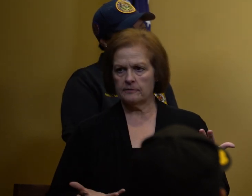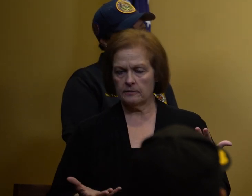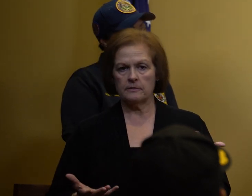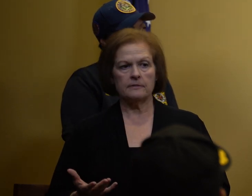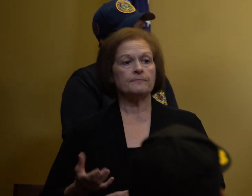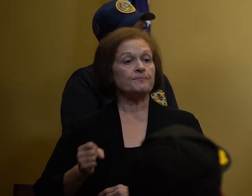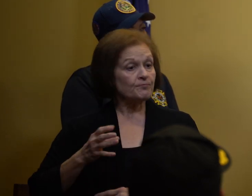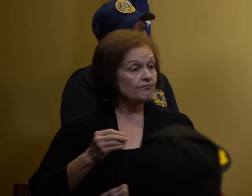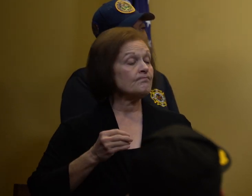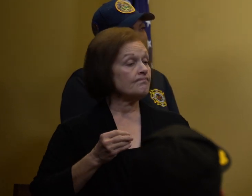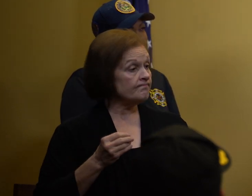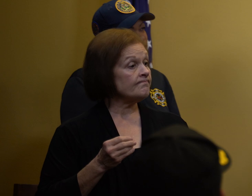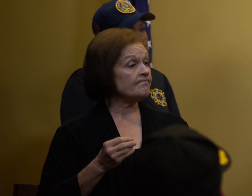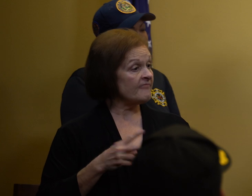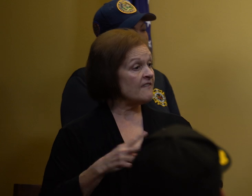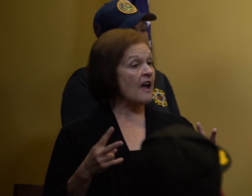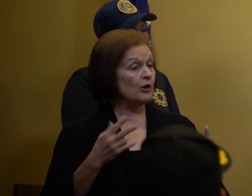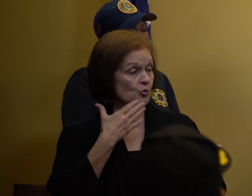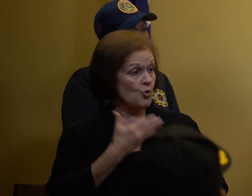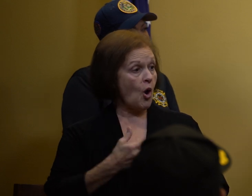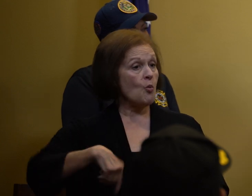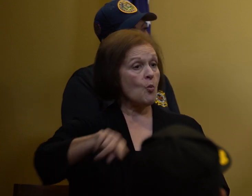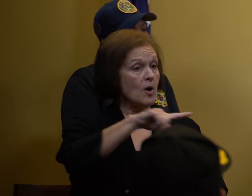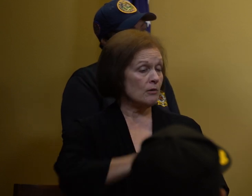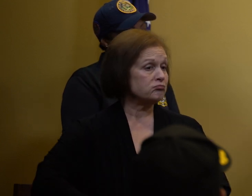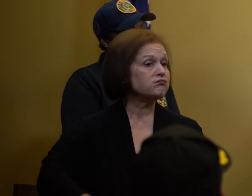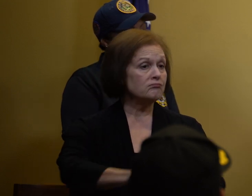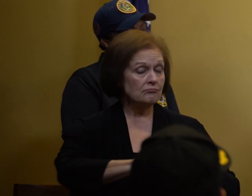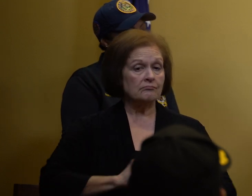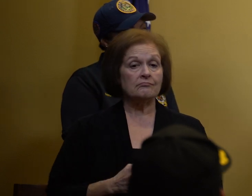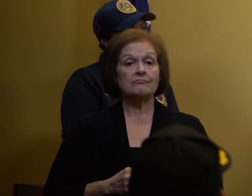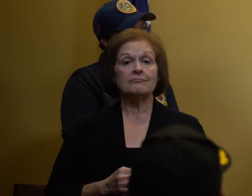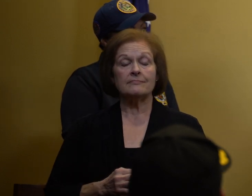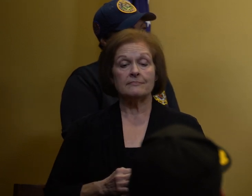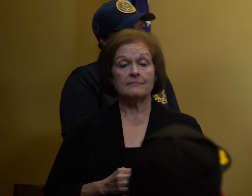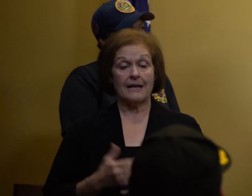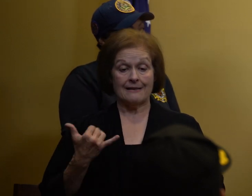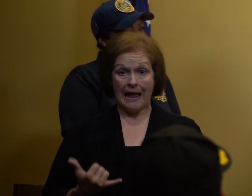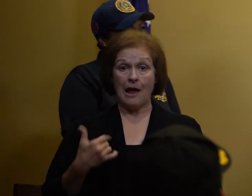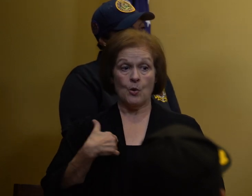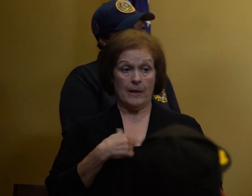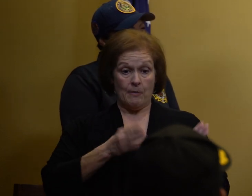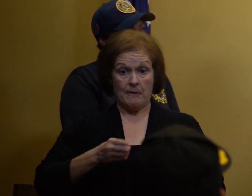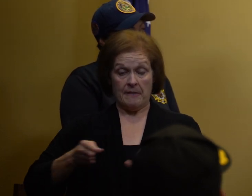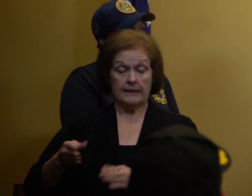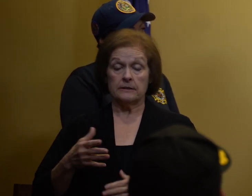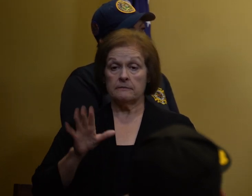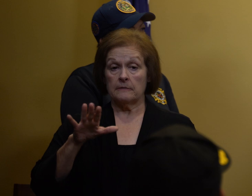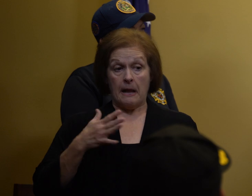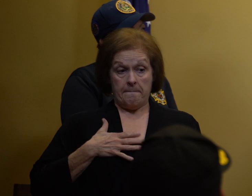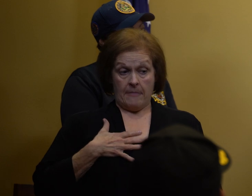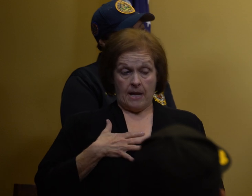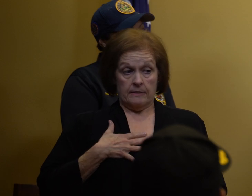clear, they've been concise, and it worked. The only thing I'll say is that now that we're preparing for the event, based on my experience,